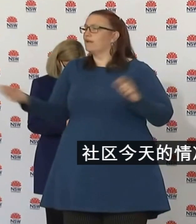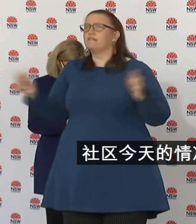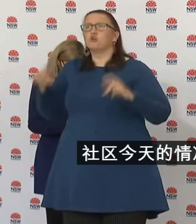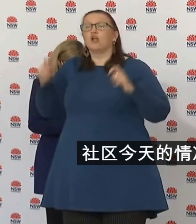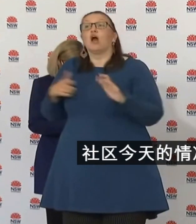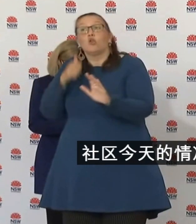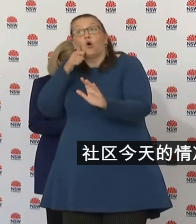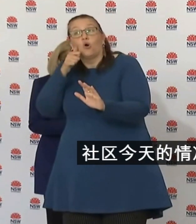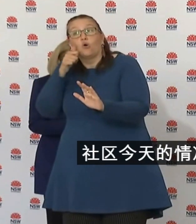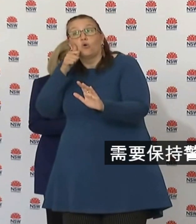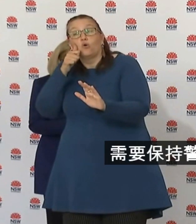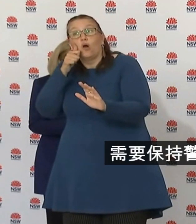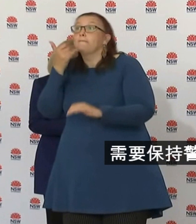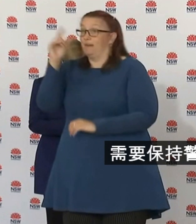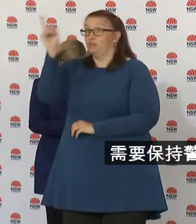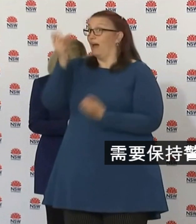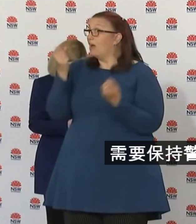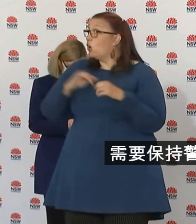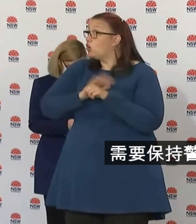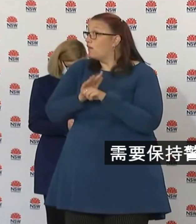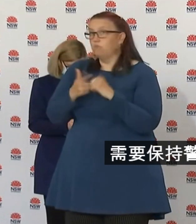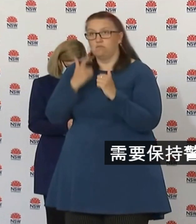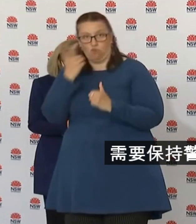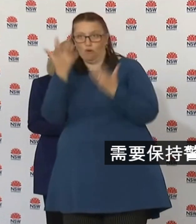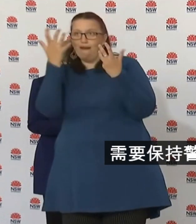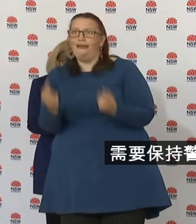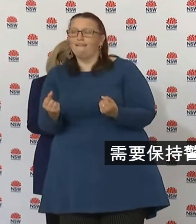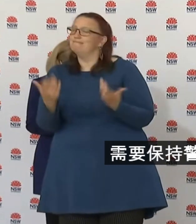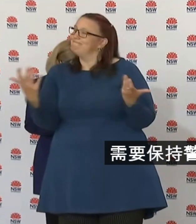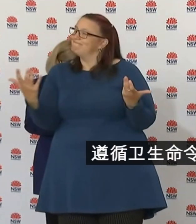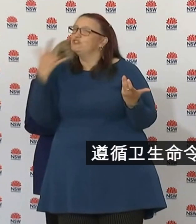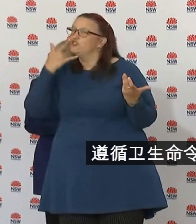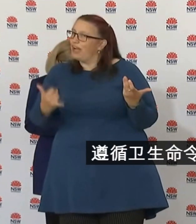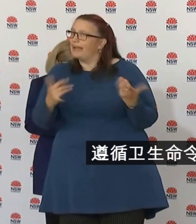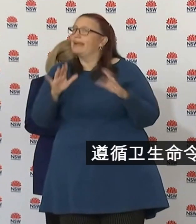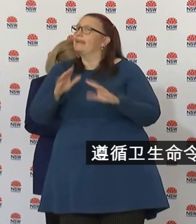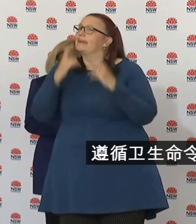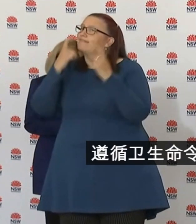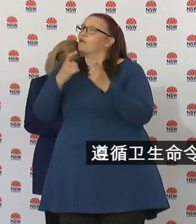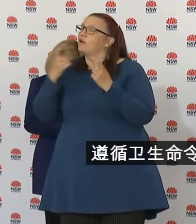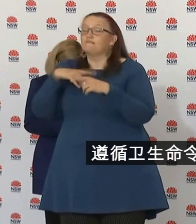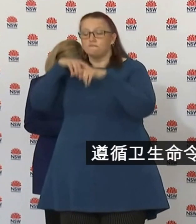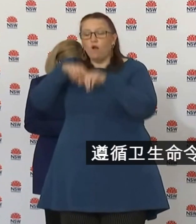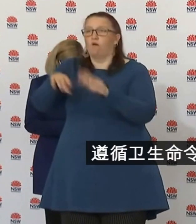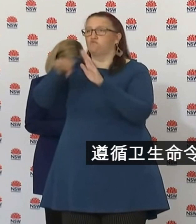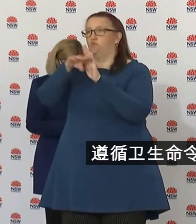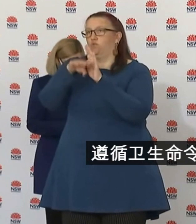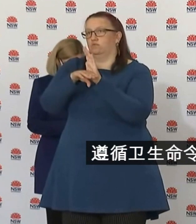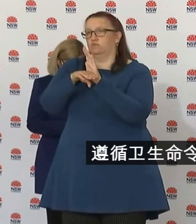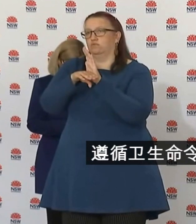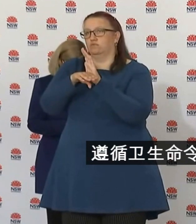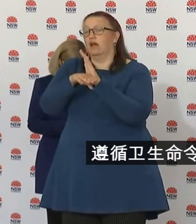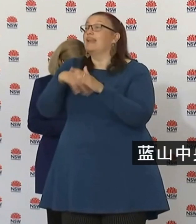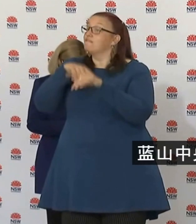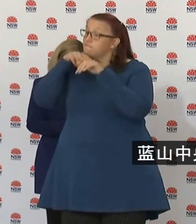It may not be the situation tomorrow. So we need to stay vigilant, and we need to make sure everybody is following the health orders. Everybody is subject